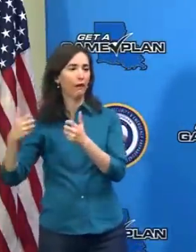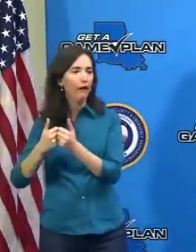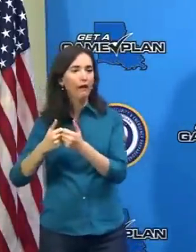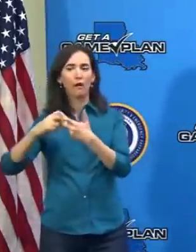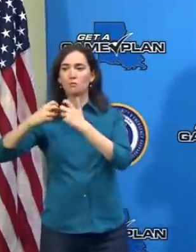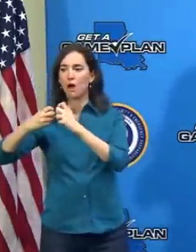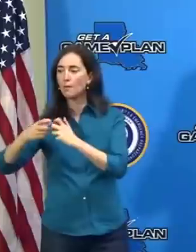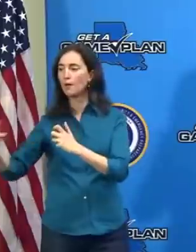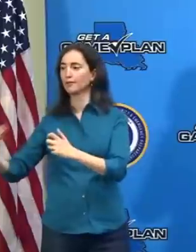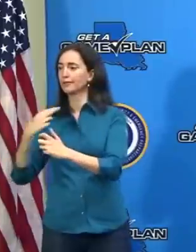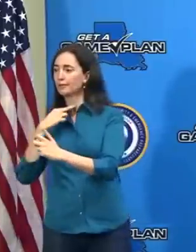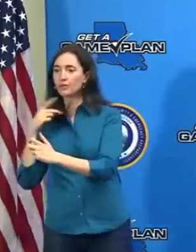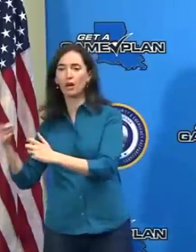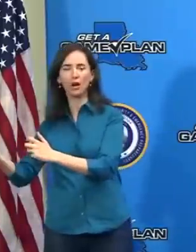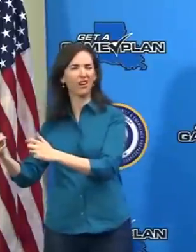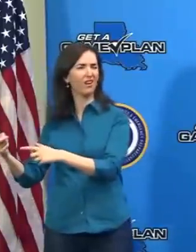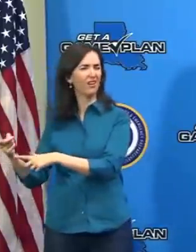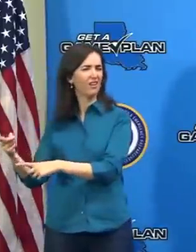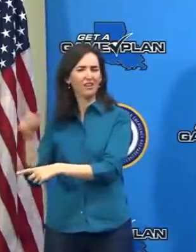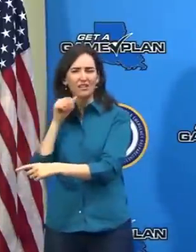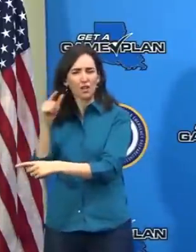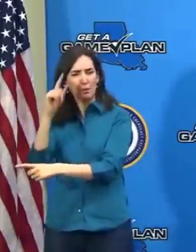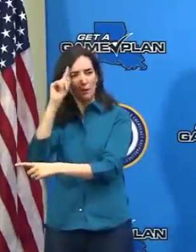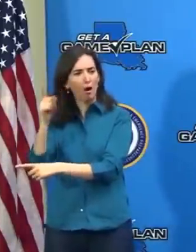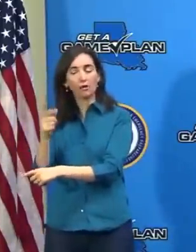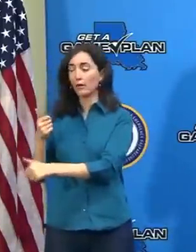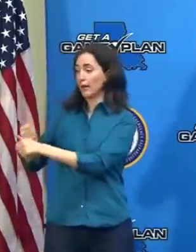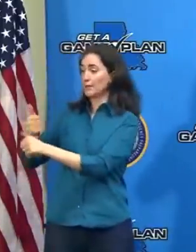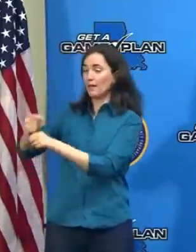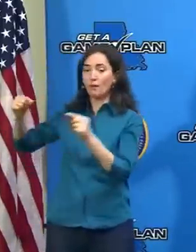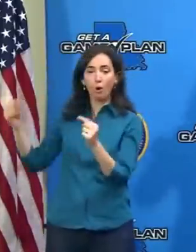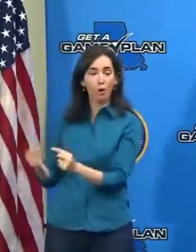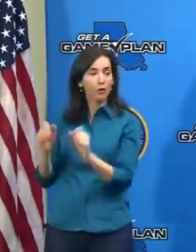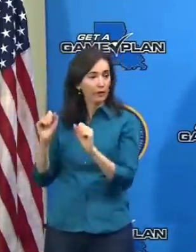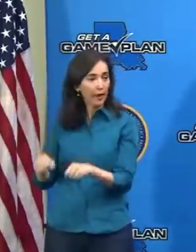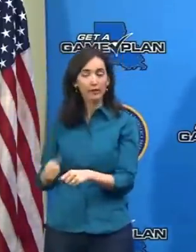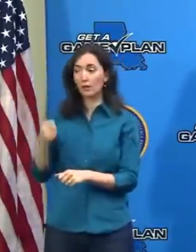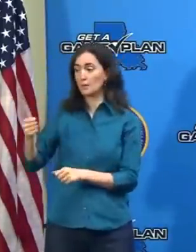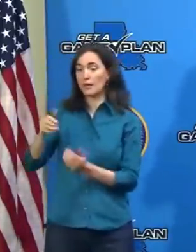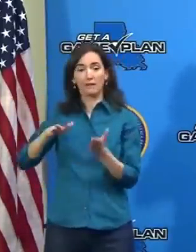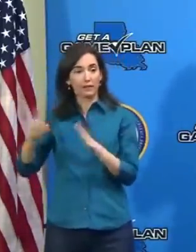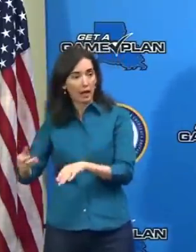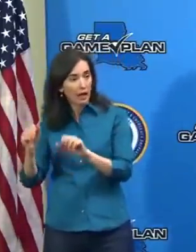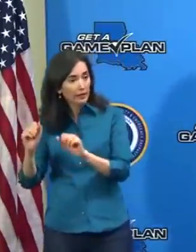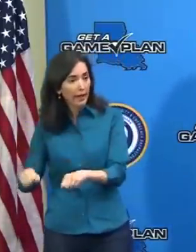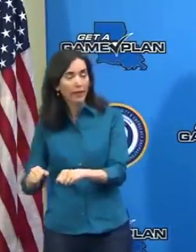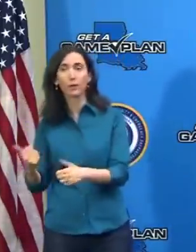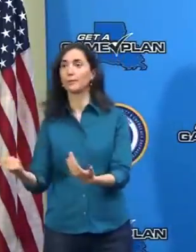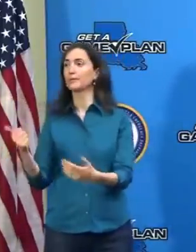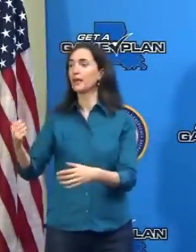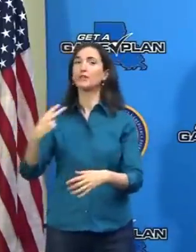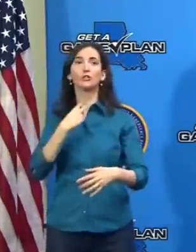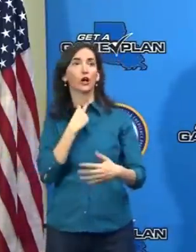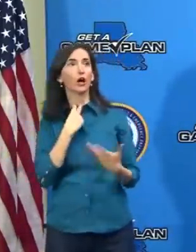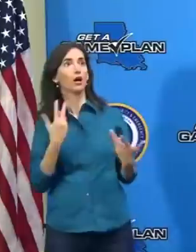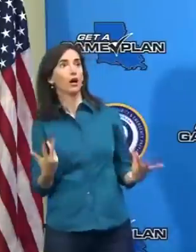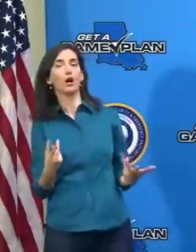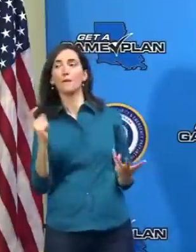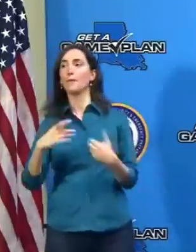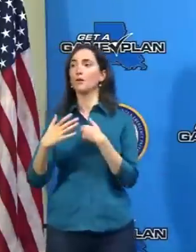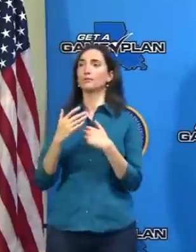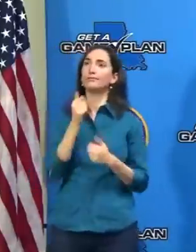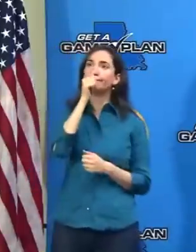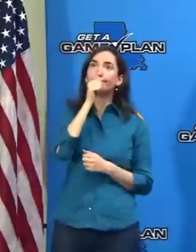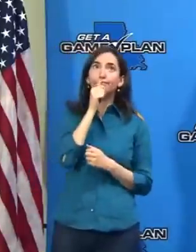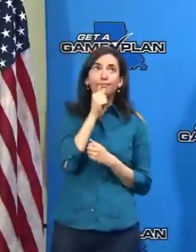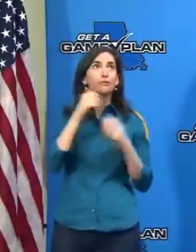in terms of either getting hurt or killed or just being stuck, where they then have to either ride it out